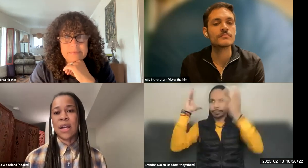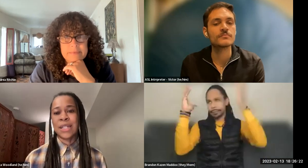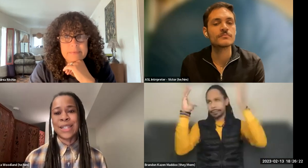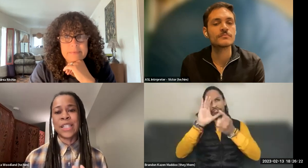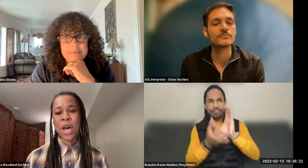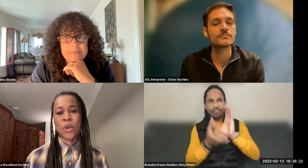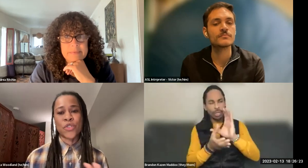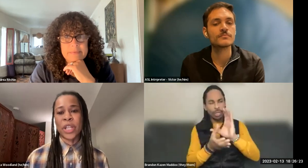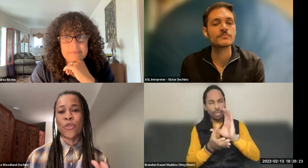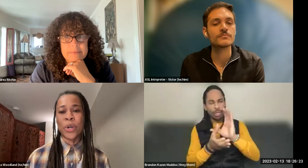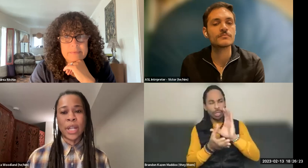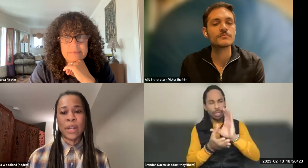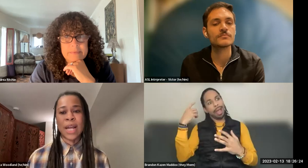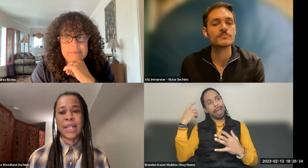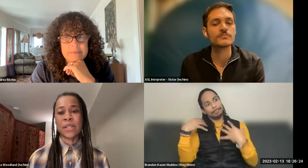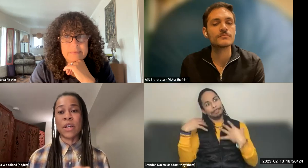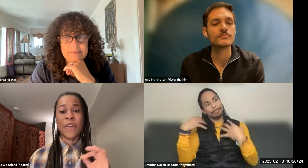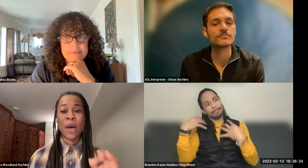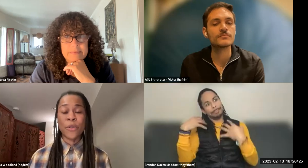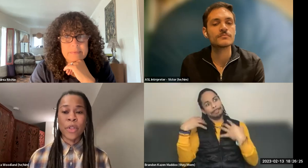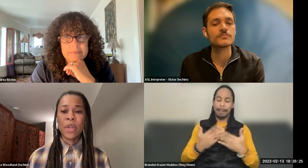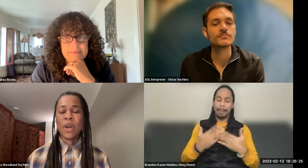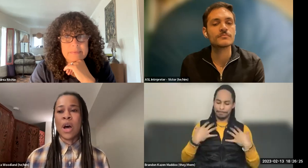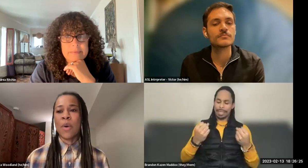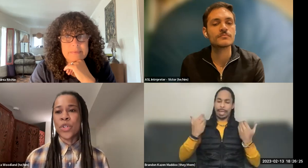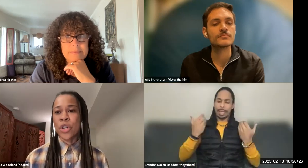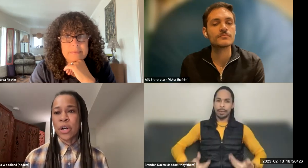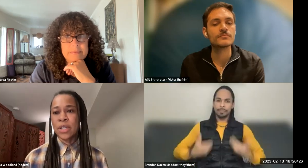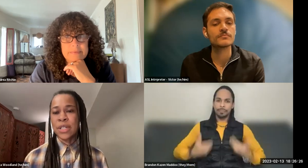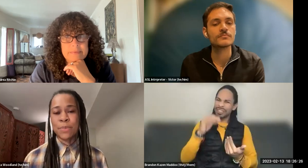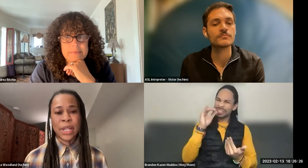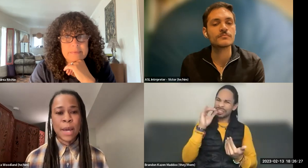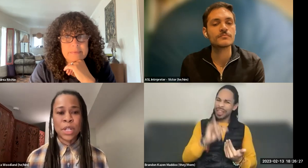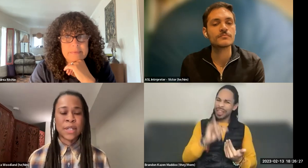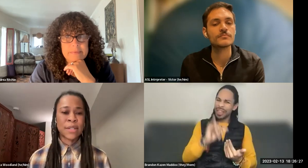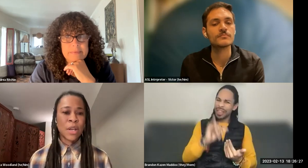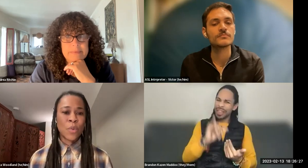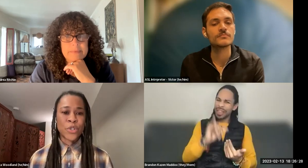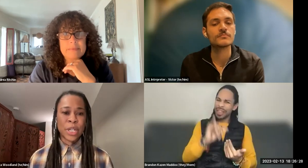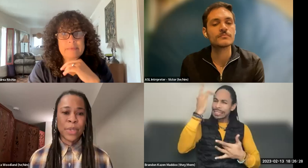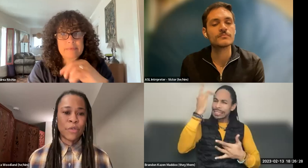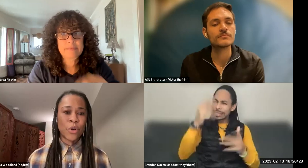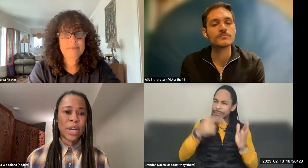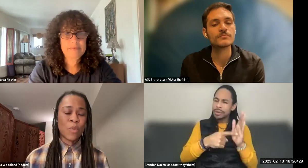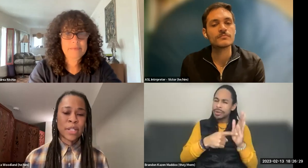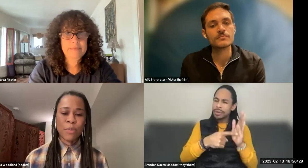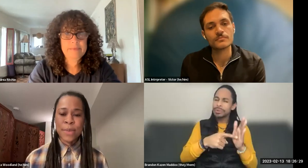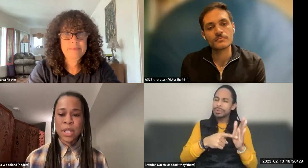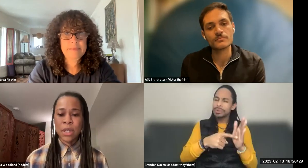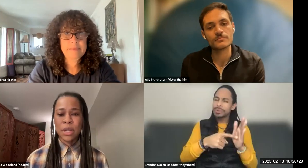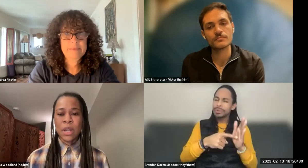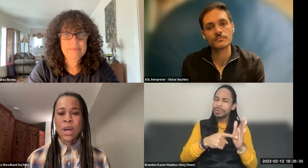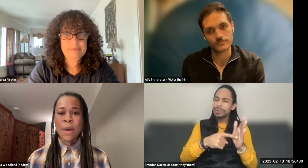because a disease model is really rooted in ideas of health, which are deeply ableist, which are deeply rooted in